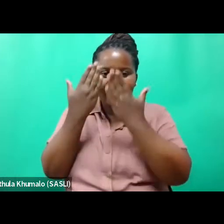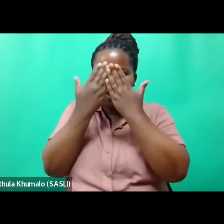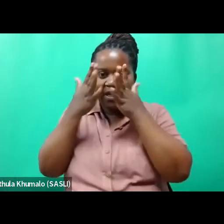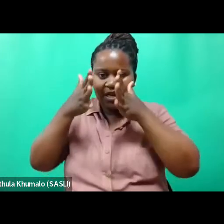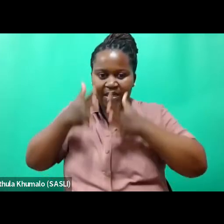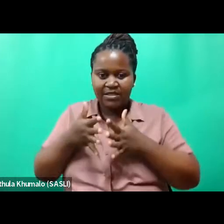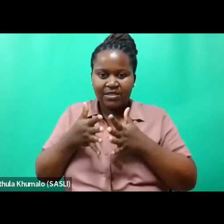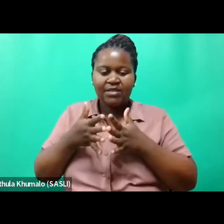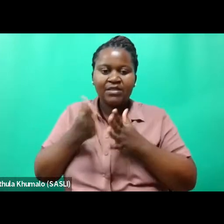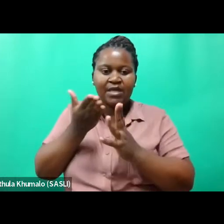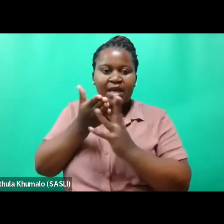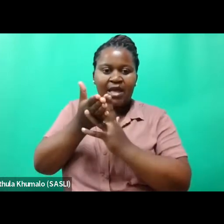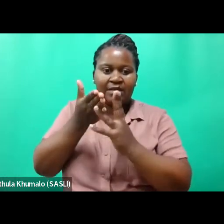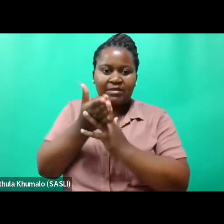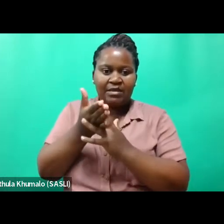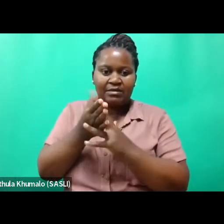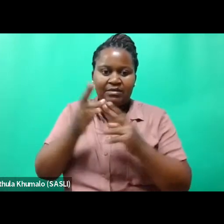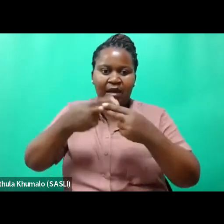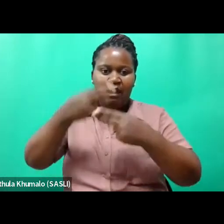to access higher education.